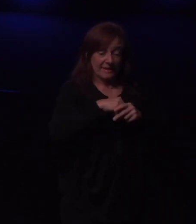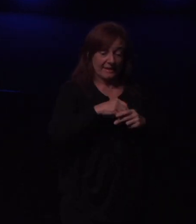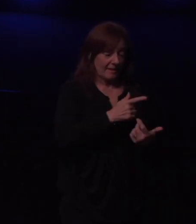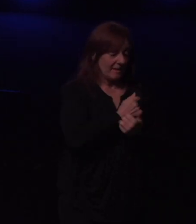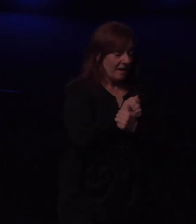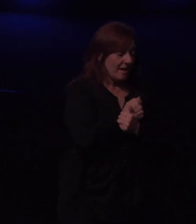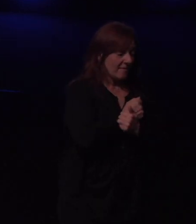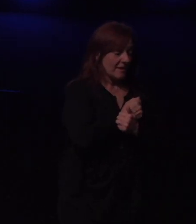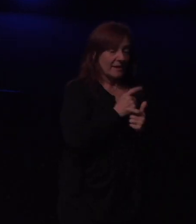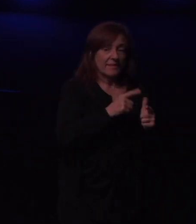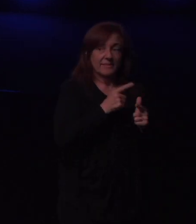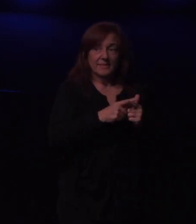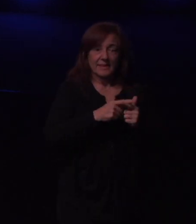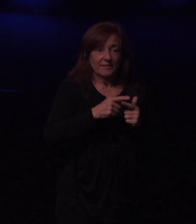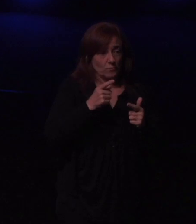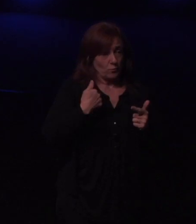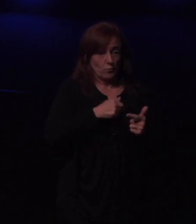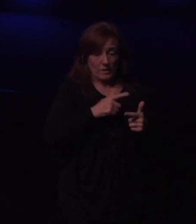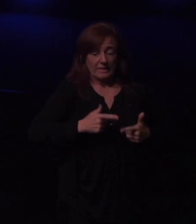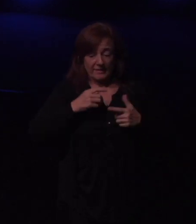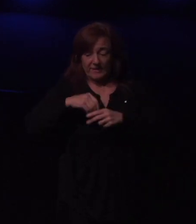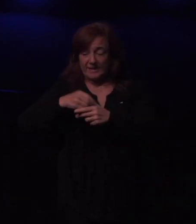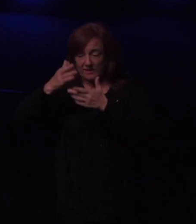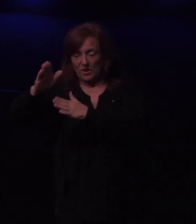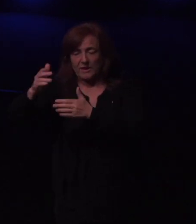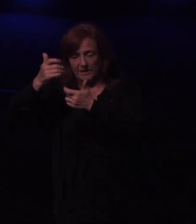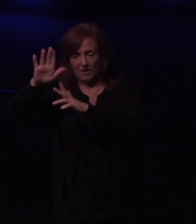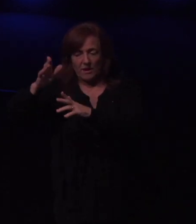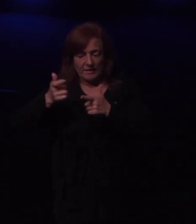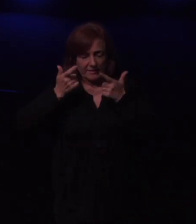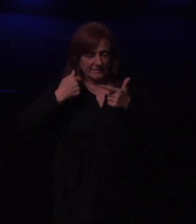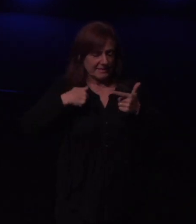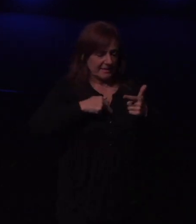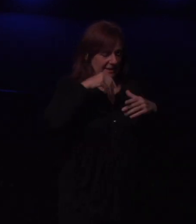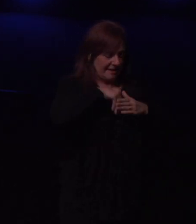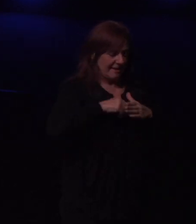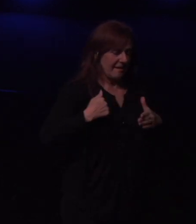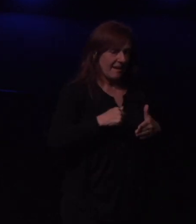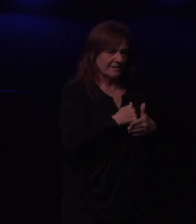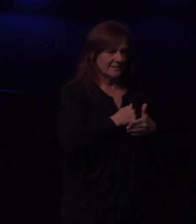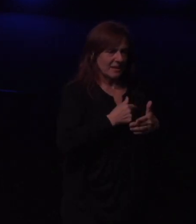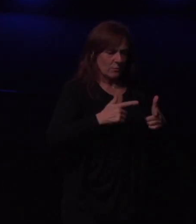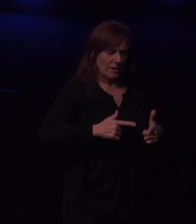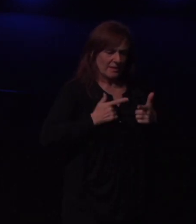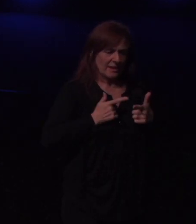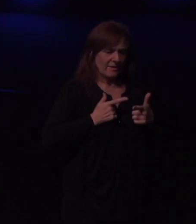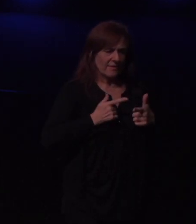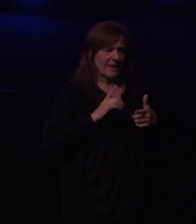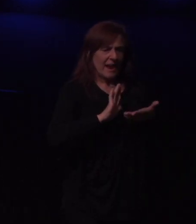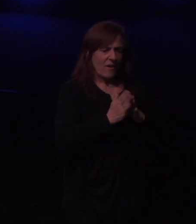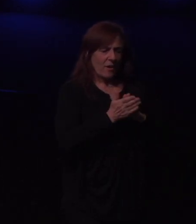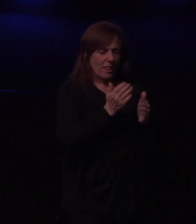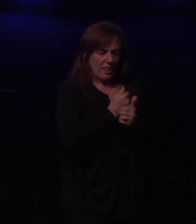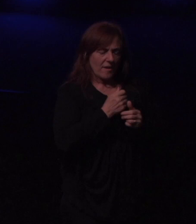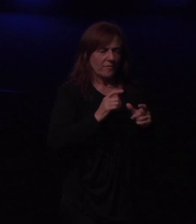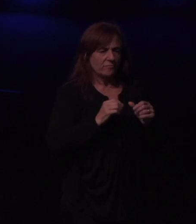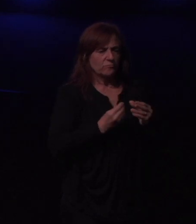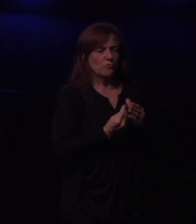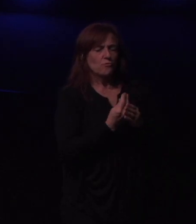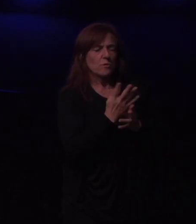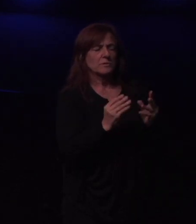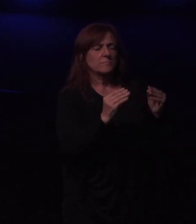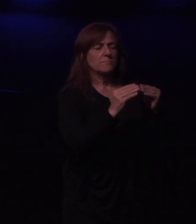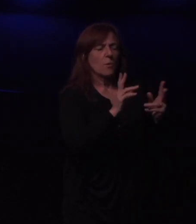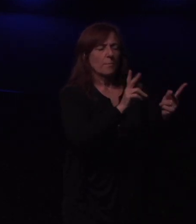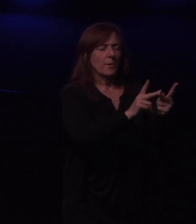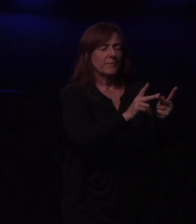God lives in them. And as we live in God, our love grows more perfect. So we'll not be afraid